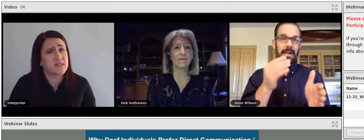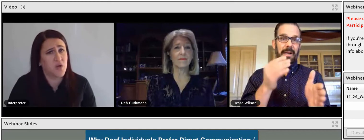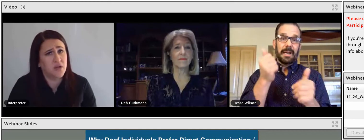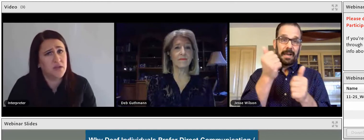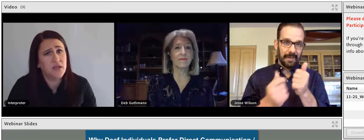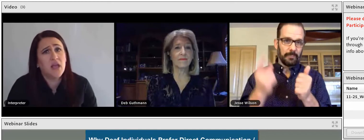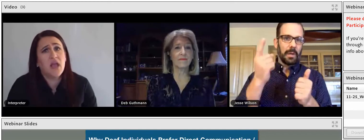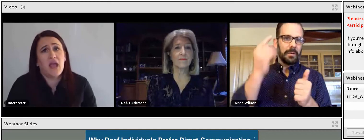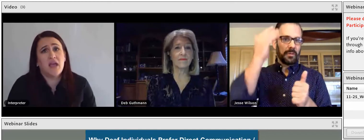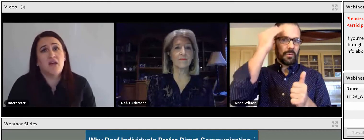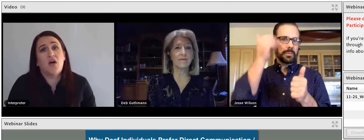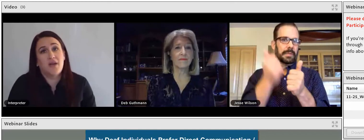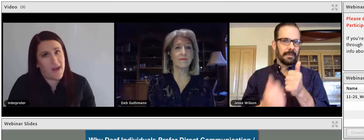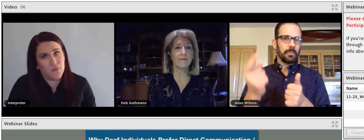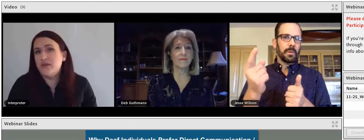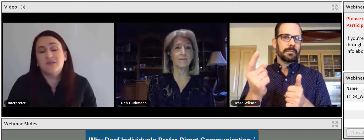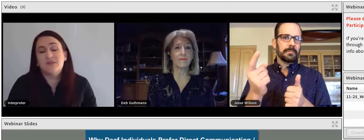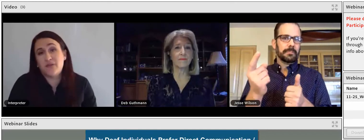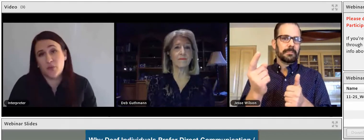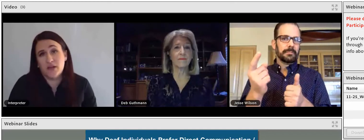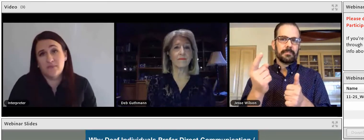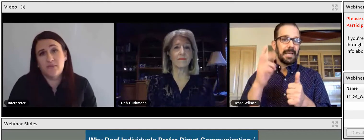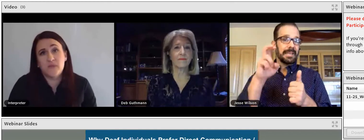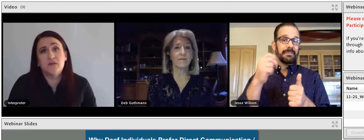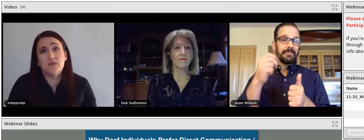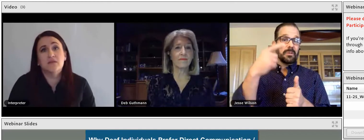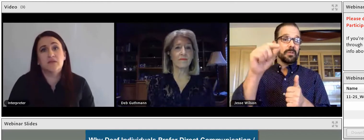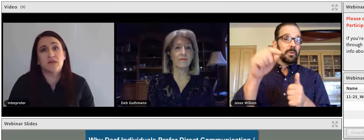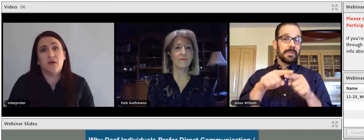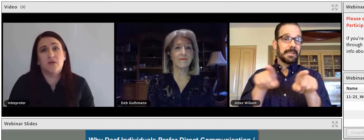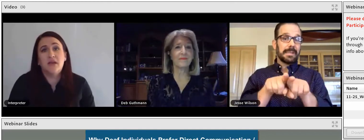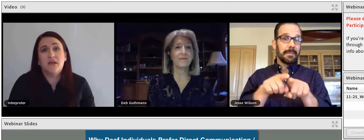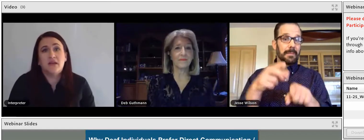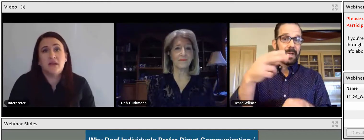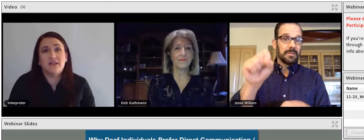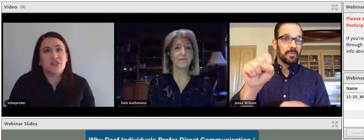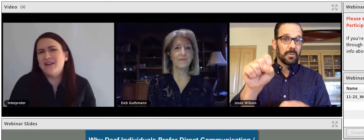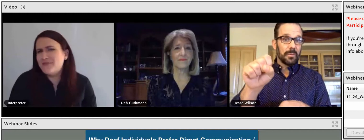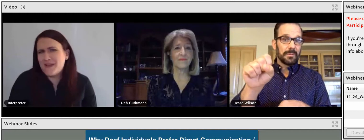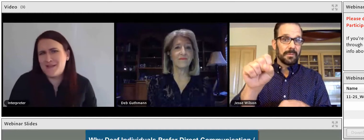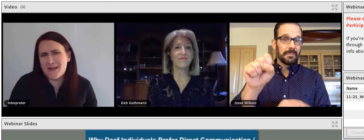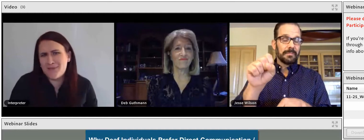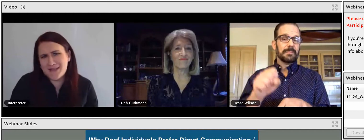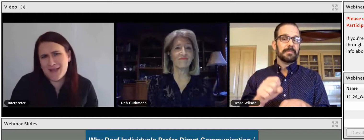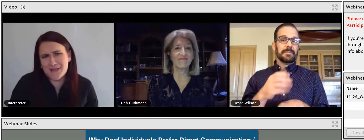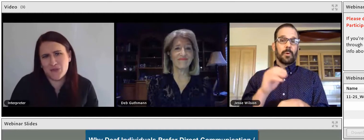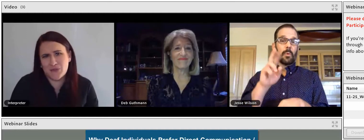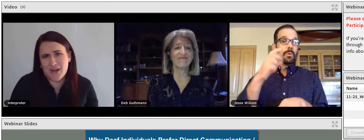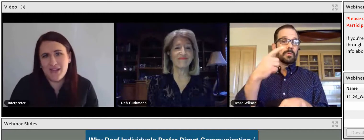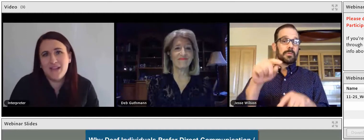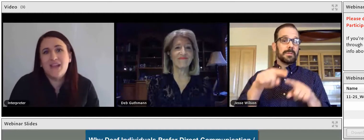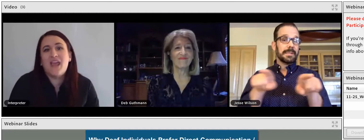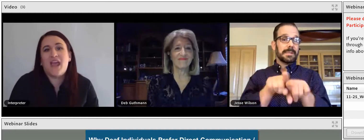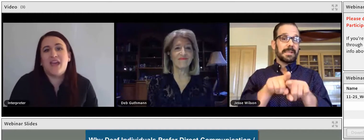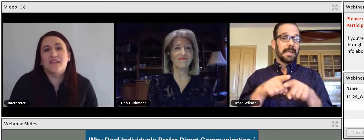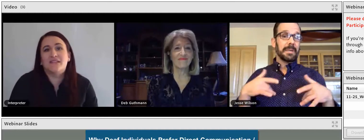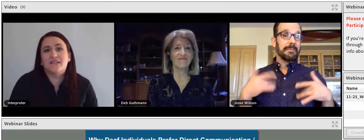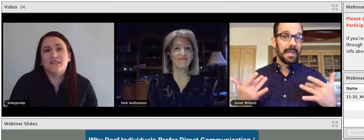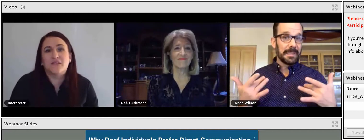community is quite small and everyone knows everyone. So it's kind of like the same thing as high school,